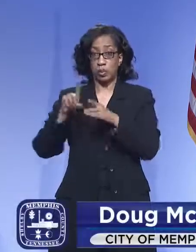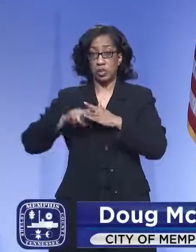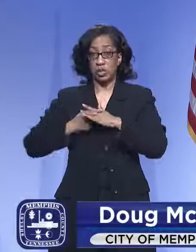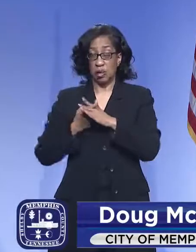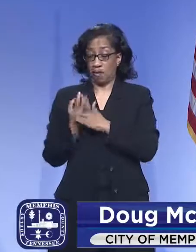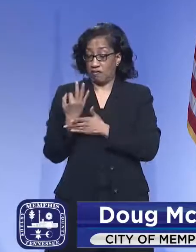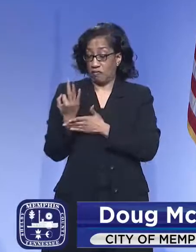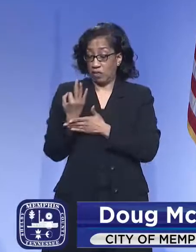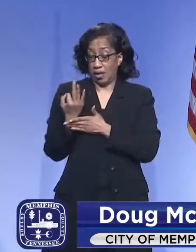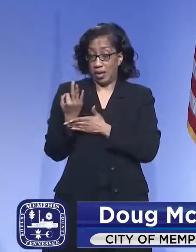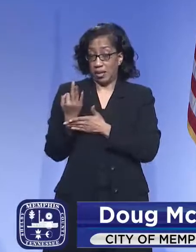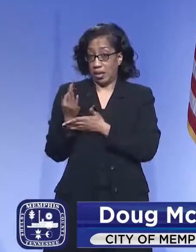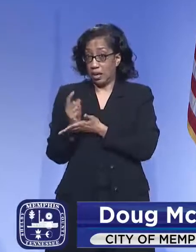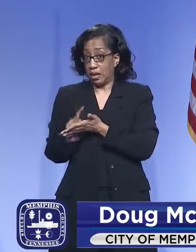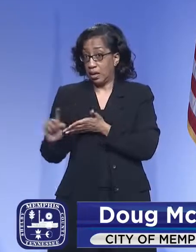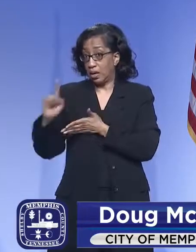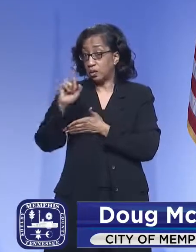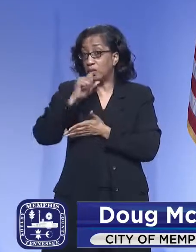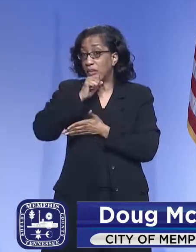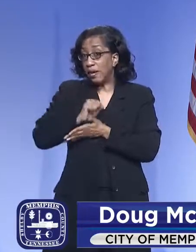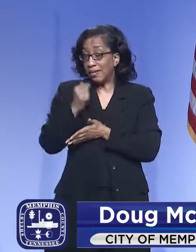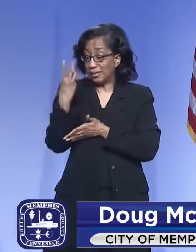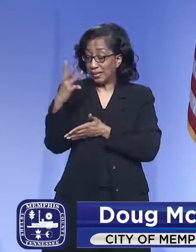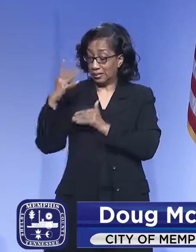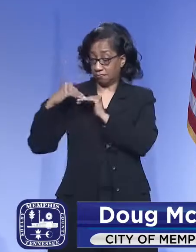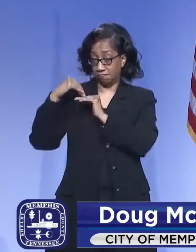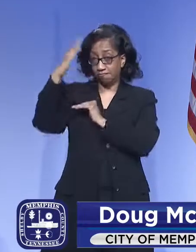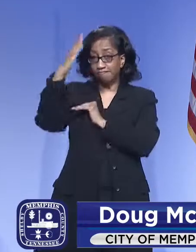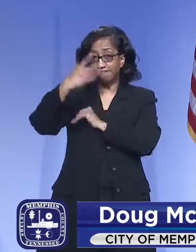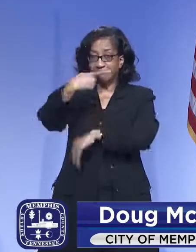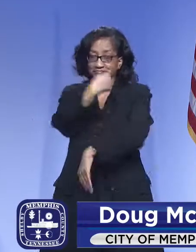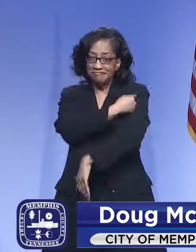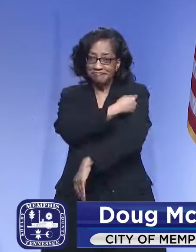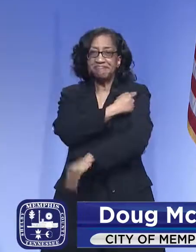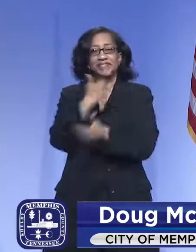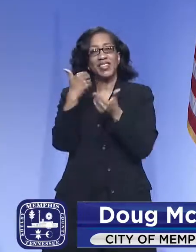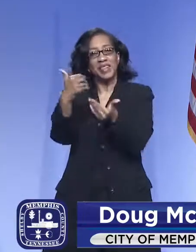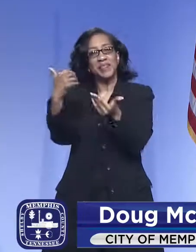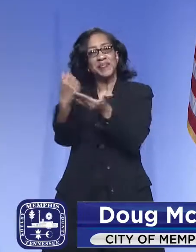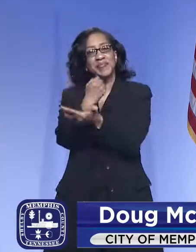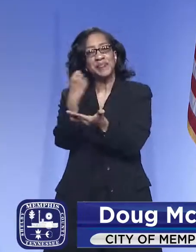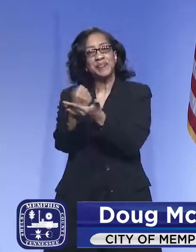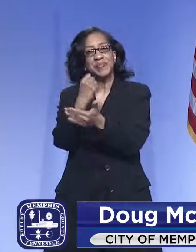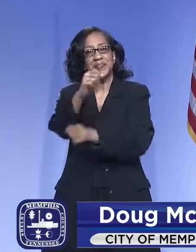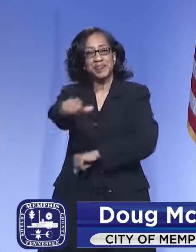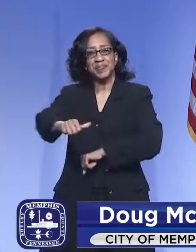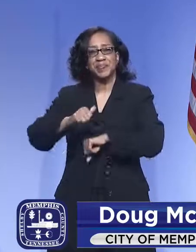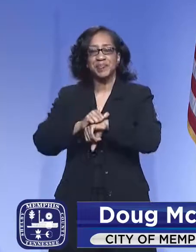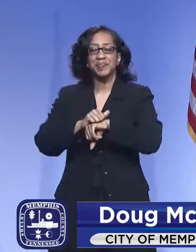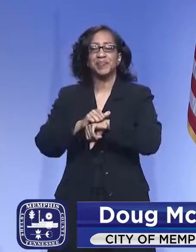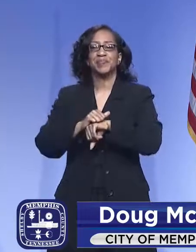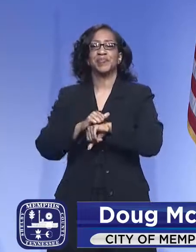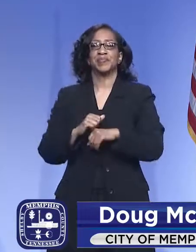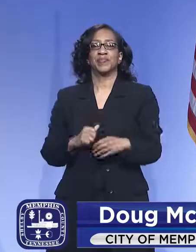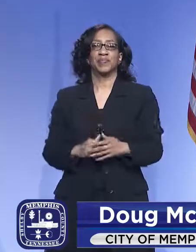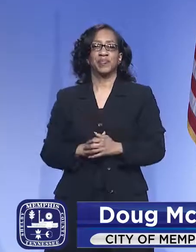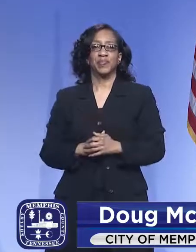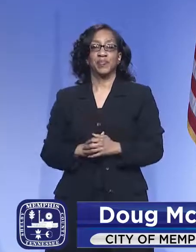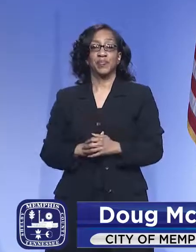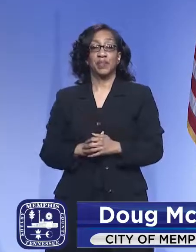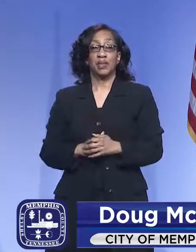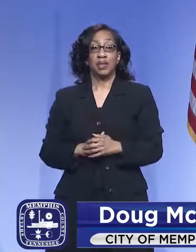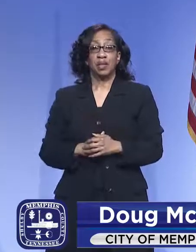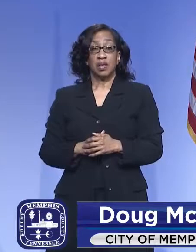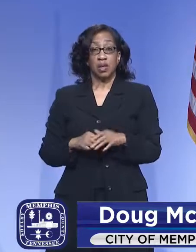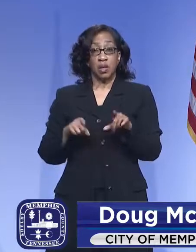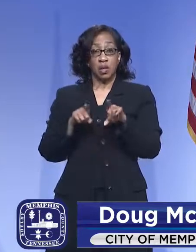week we'll be vaccinating everyone 16 and up. So we encourage you to take advantage of those appointments. I'd like to wrap